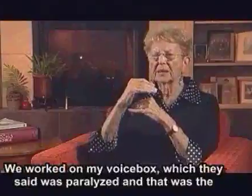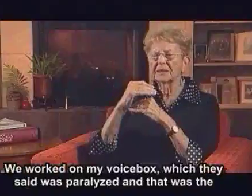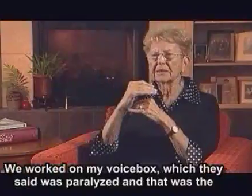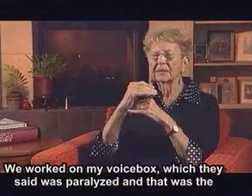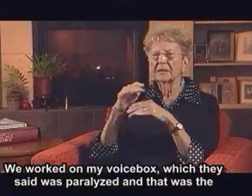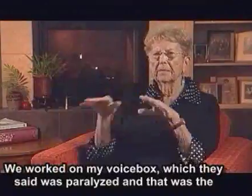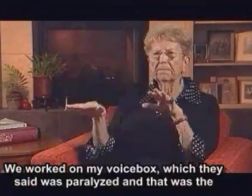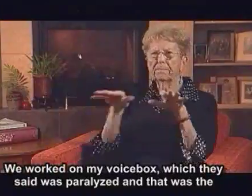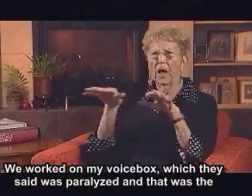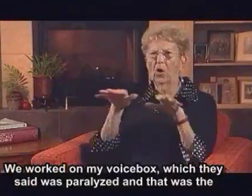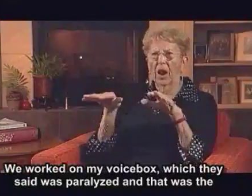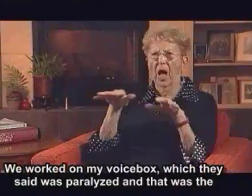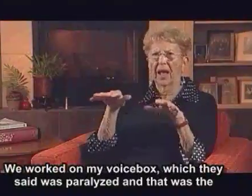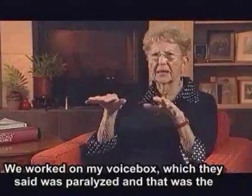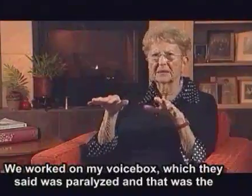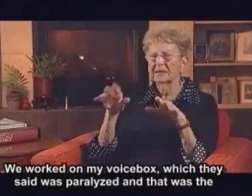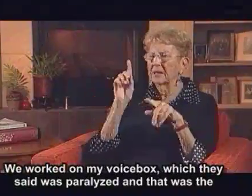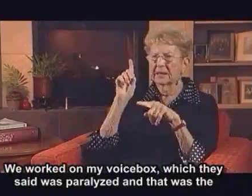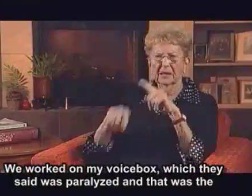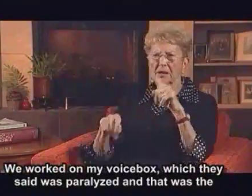He worked on my voice box, which they said was